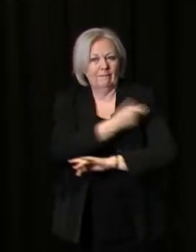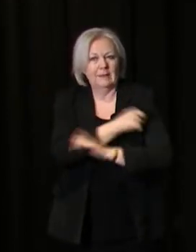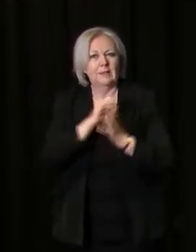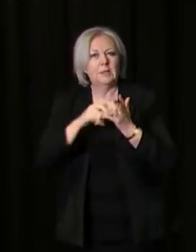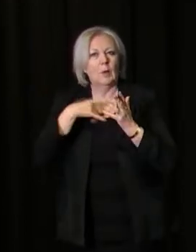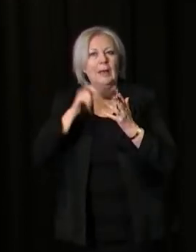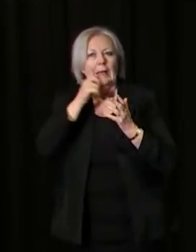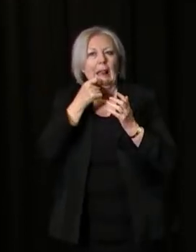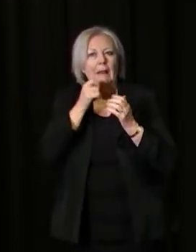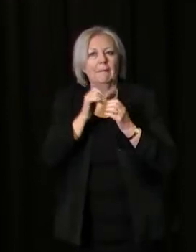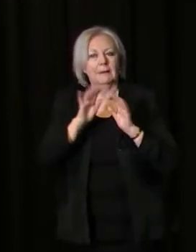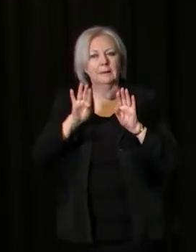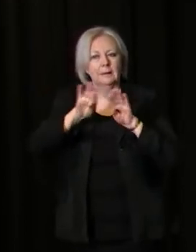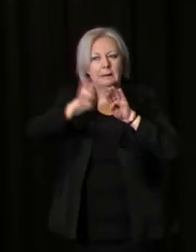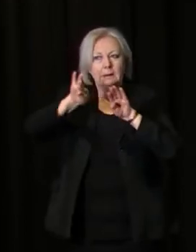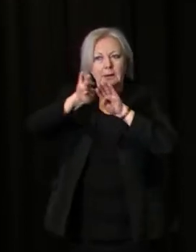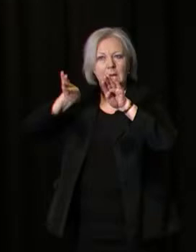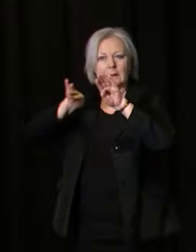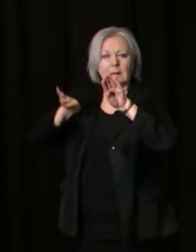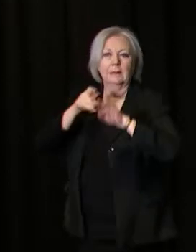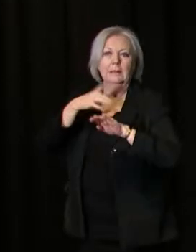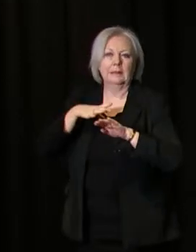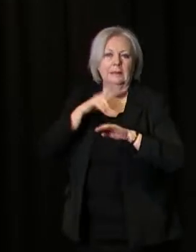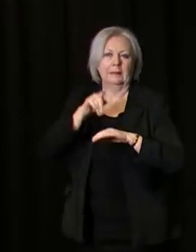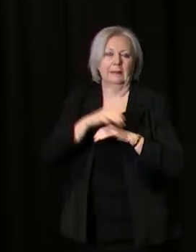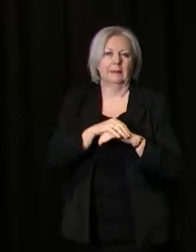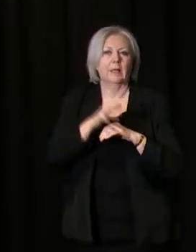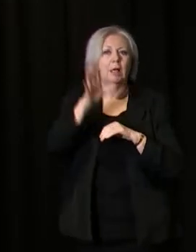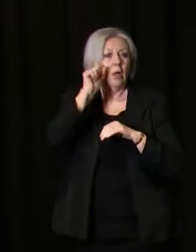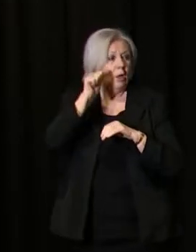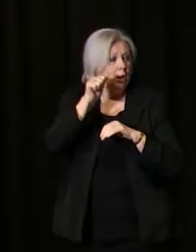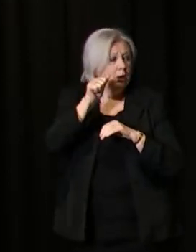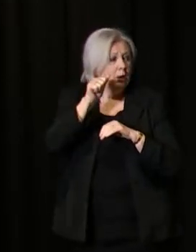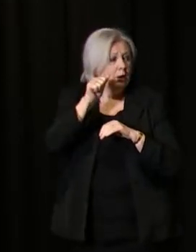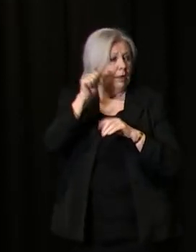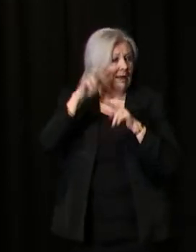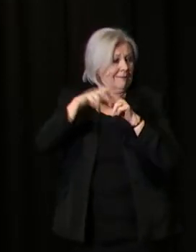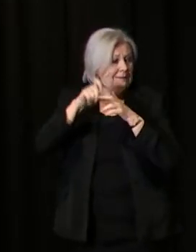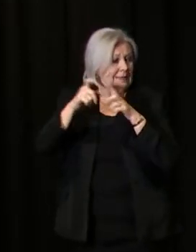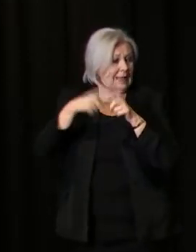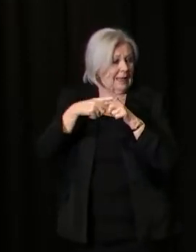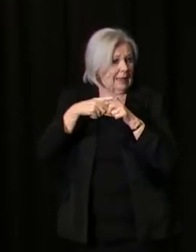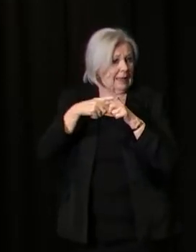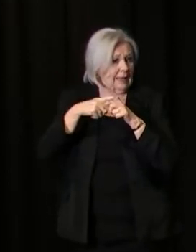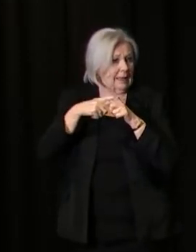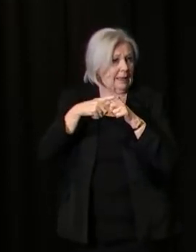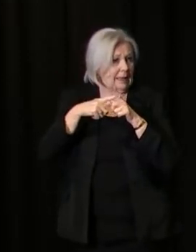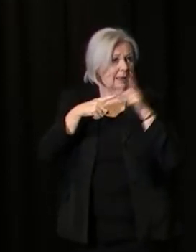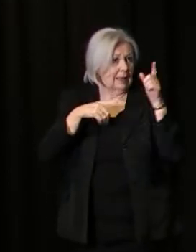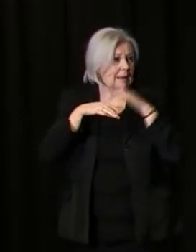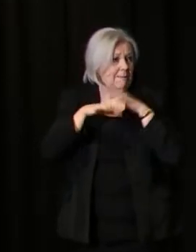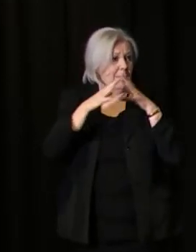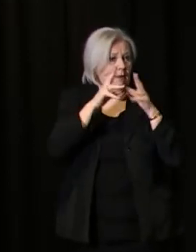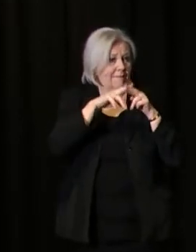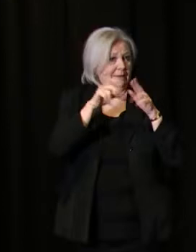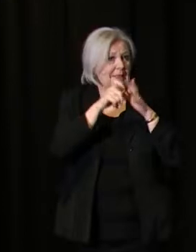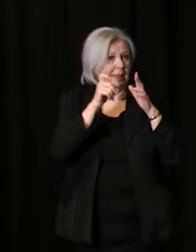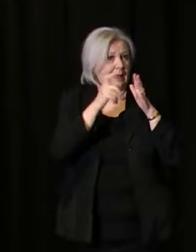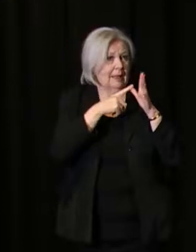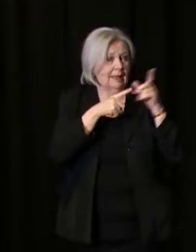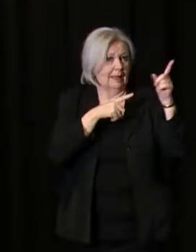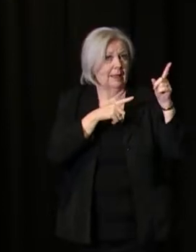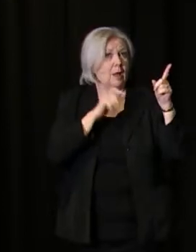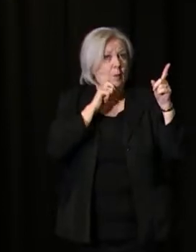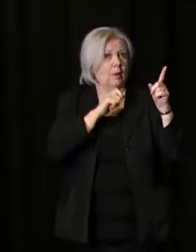vaccine. Hopefully that changes soon. As I understand it, the FDA is due to approve the Pfizer product in the States 2nd or